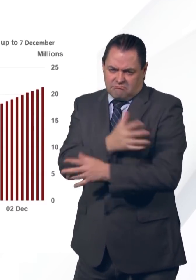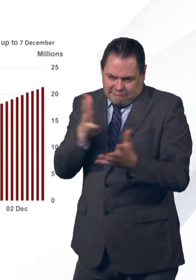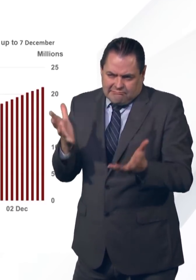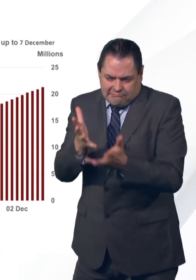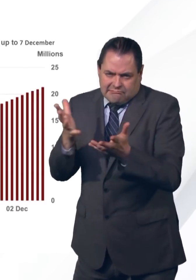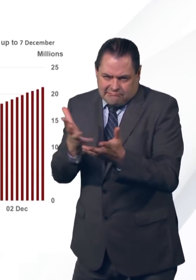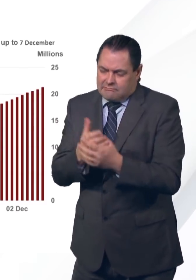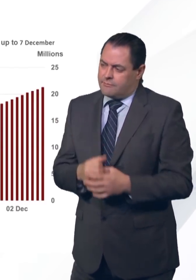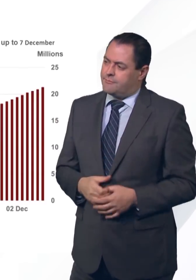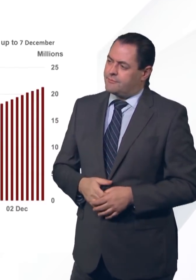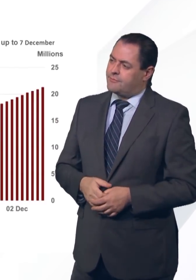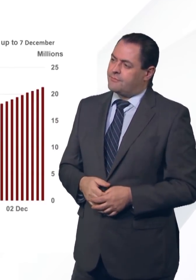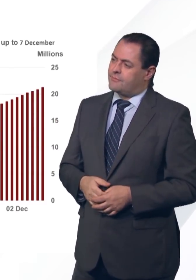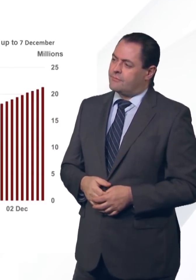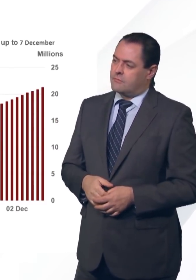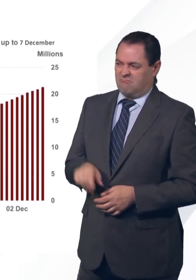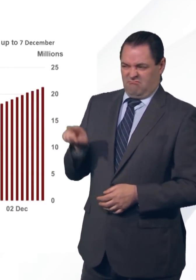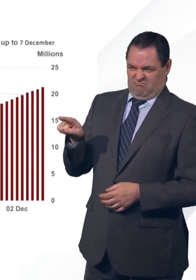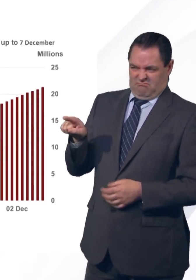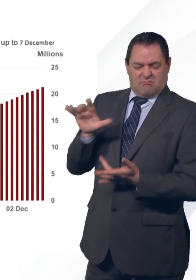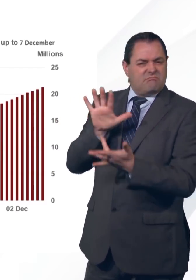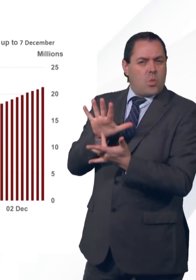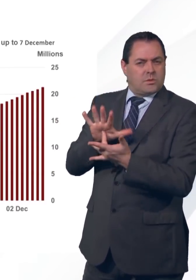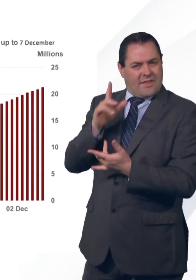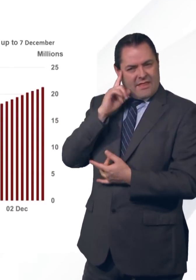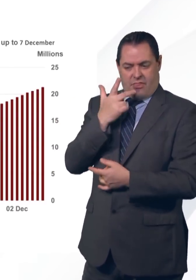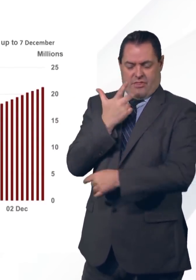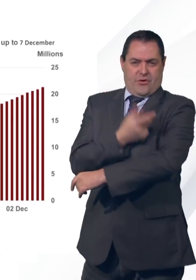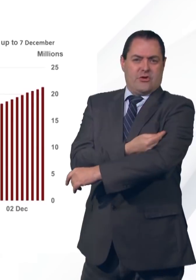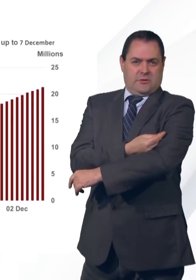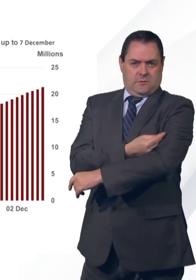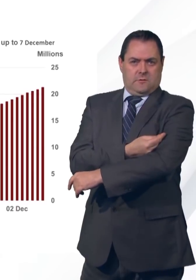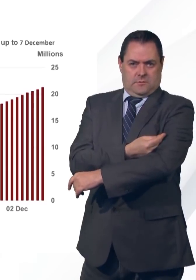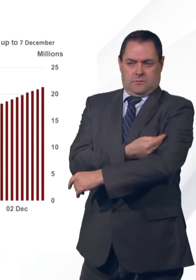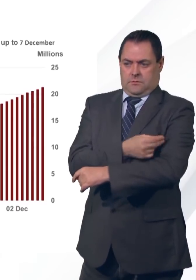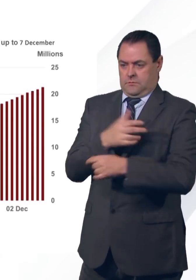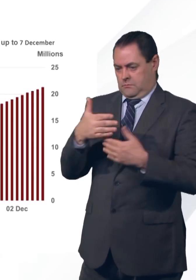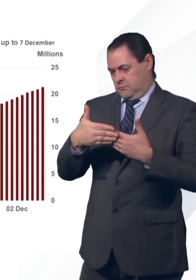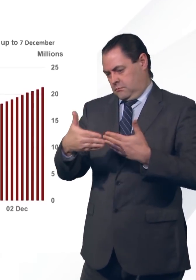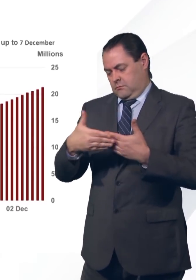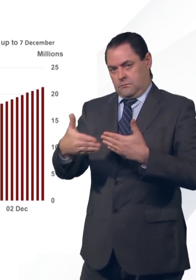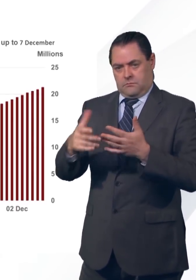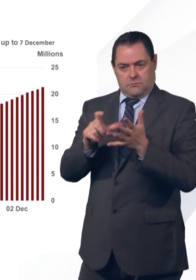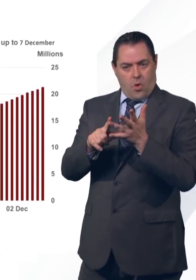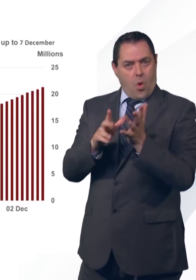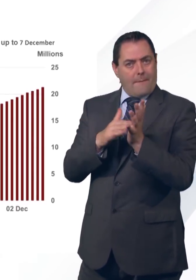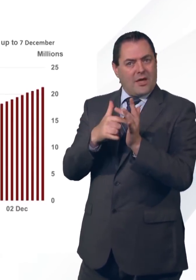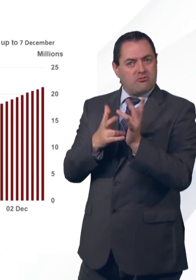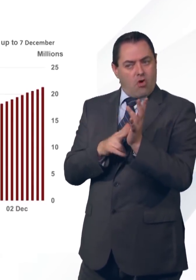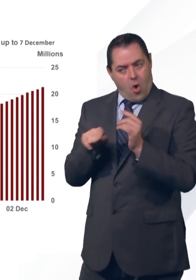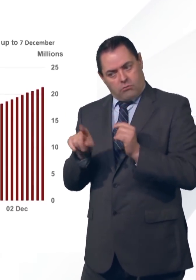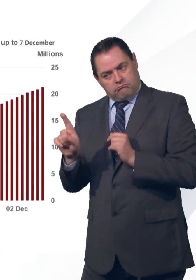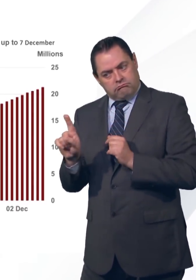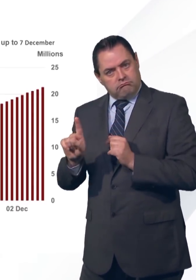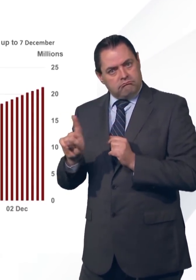move down those groups. And that is going to become absolutely critical, we think, as we move on into a period when Omicron becomes